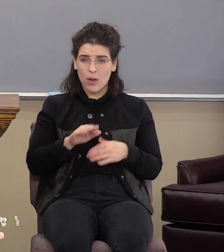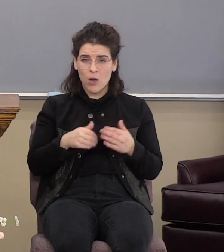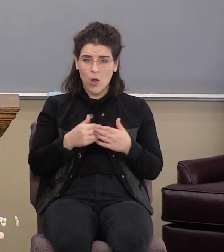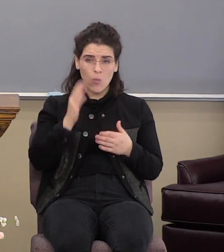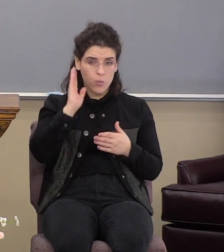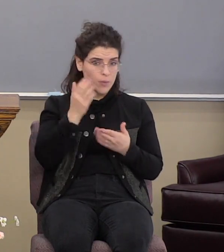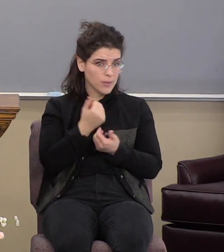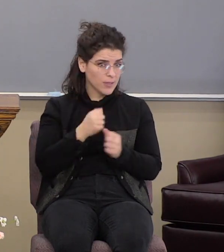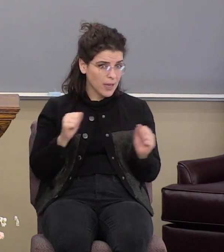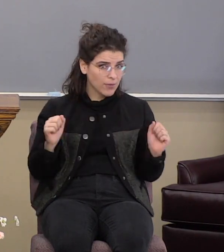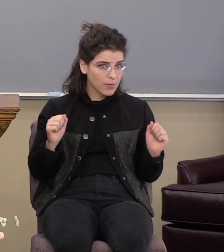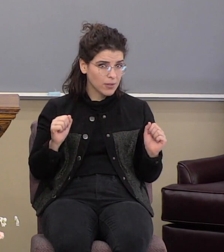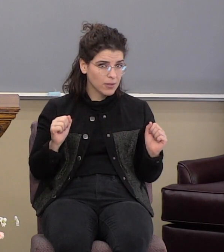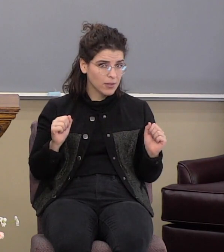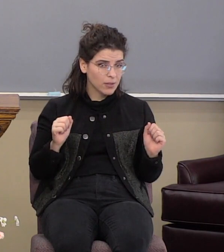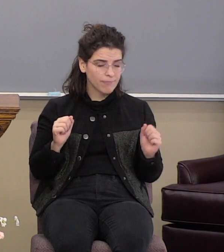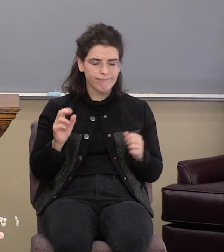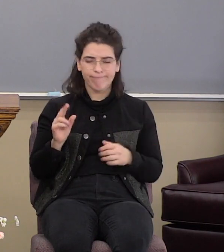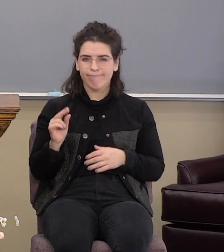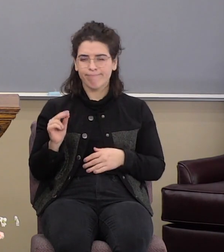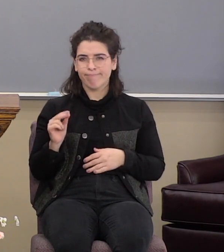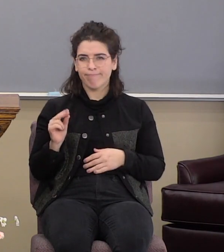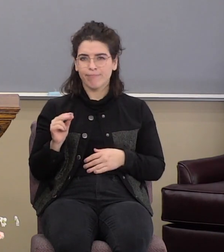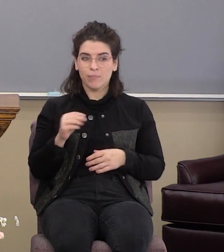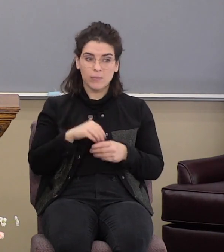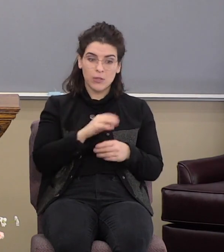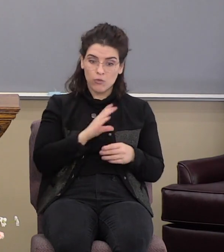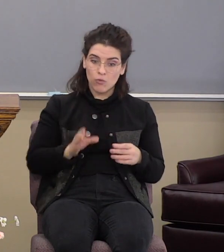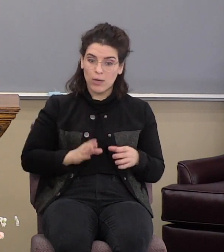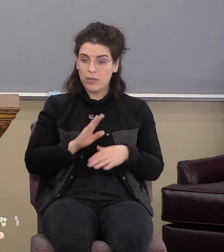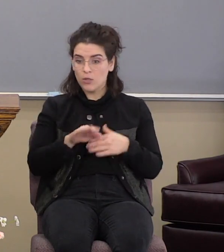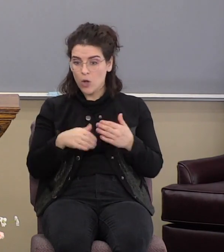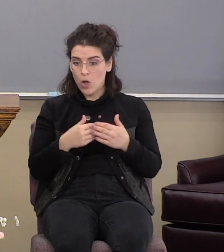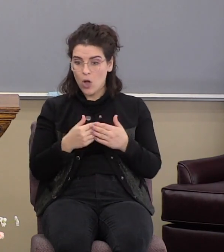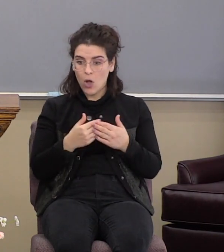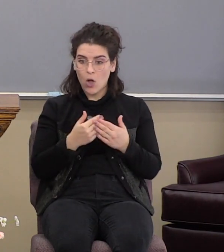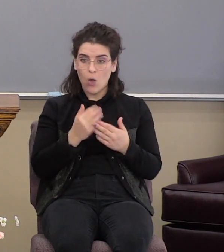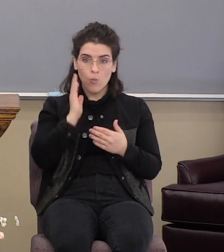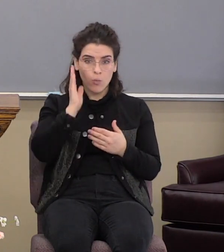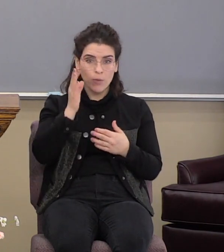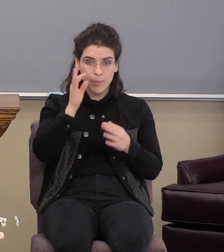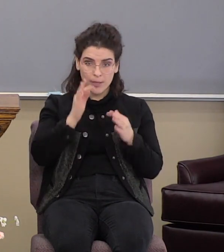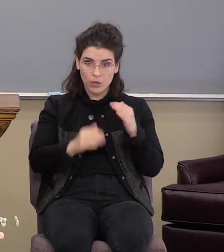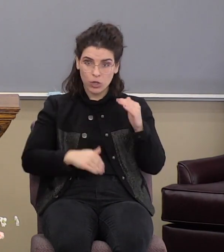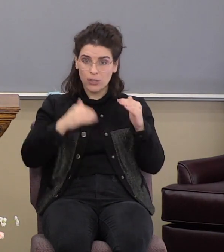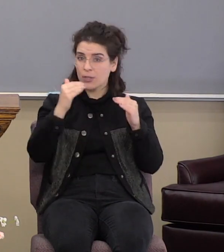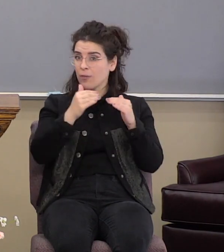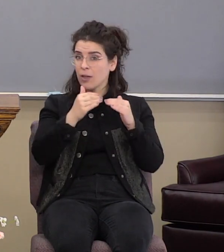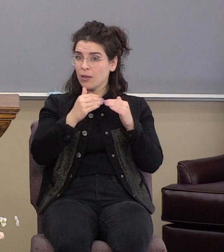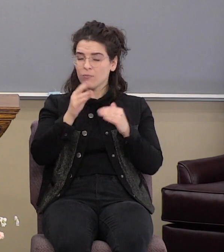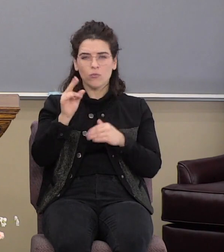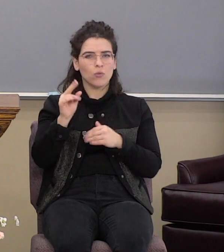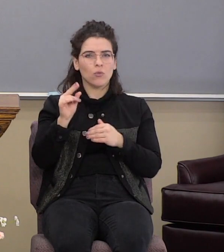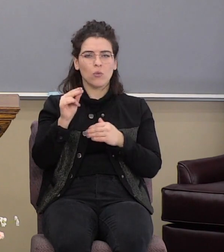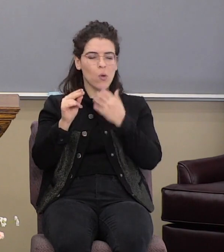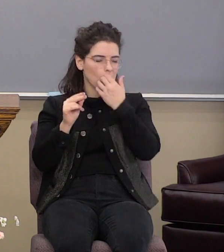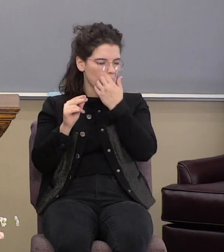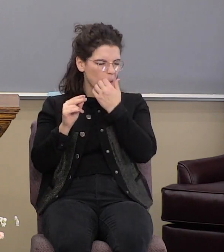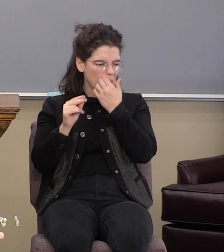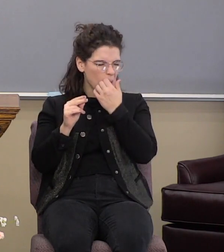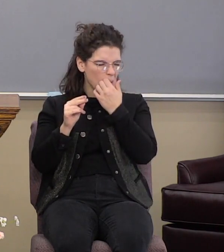be saved? No. In Christ all shall be justified? No.